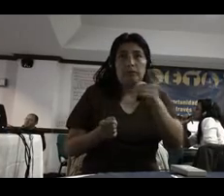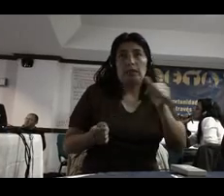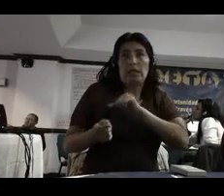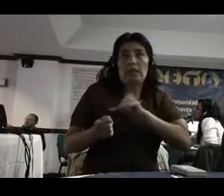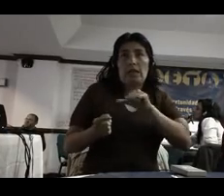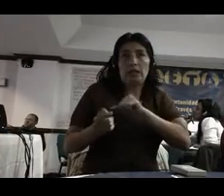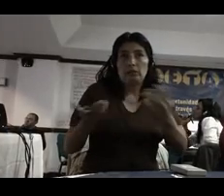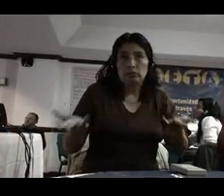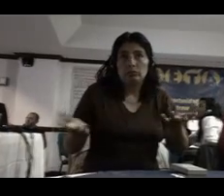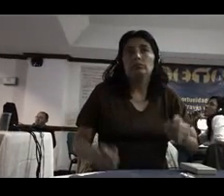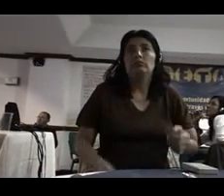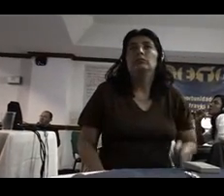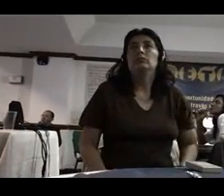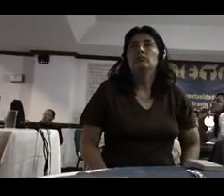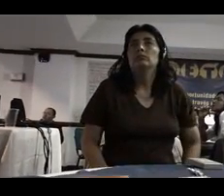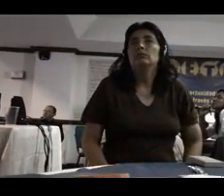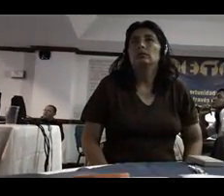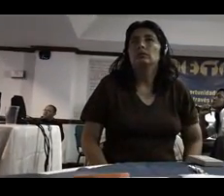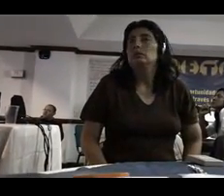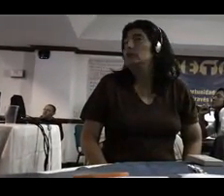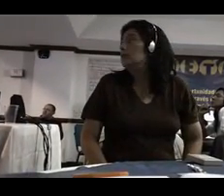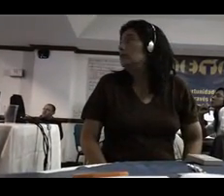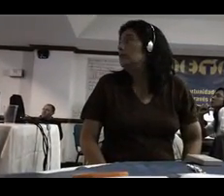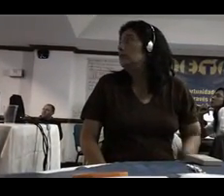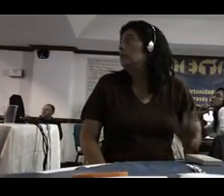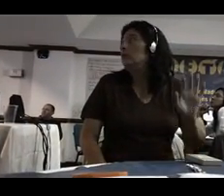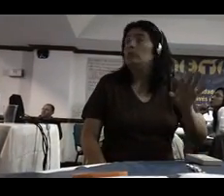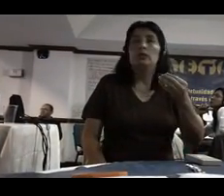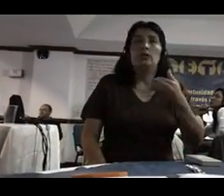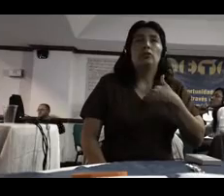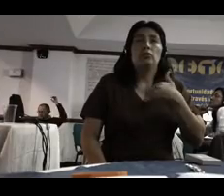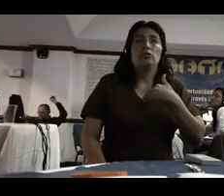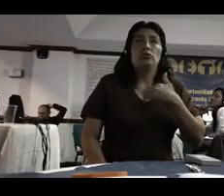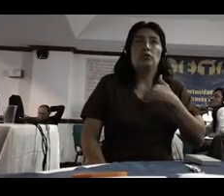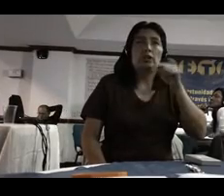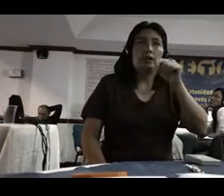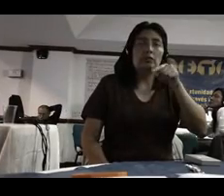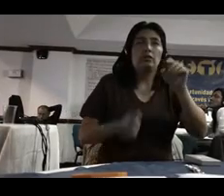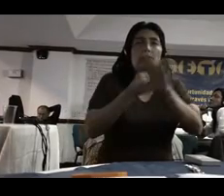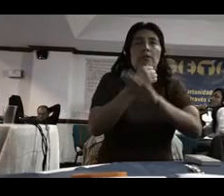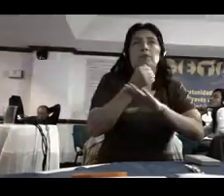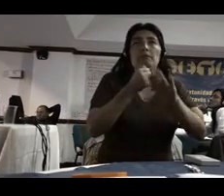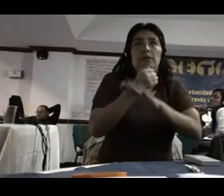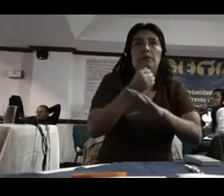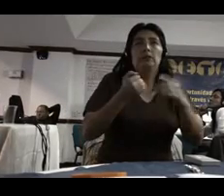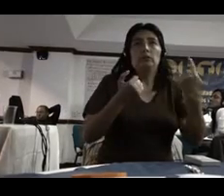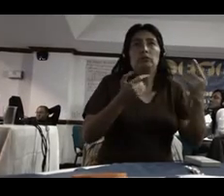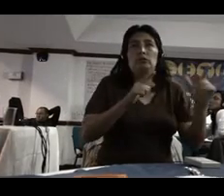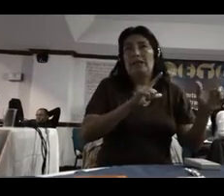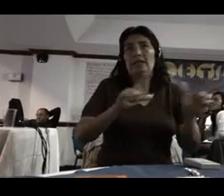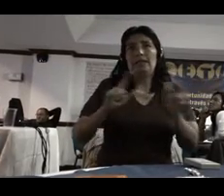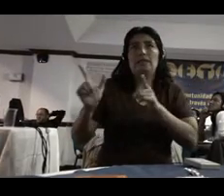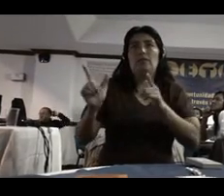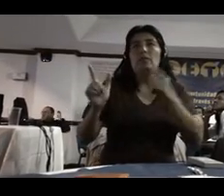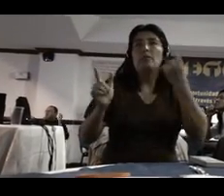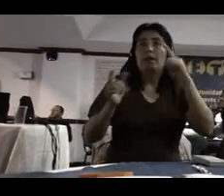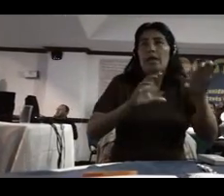Okay. Because I do know that this is so essential. Because if you're not ready to do this, then we have to decide something different,